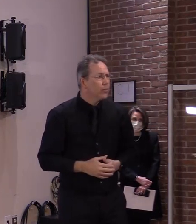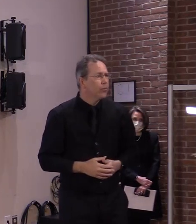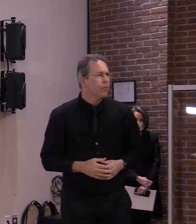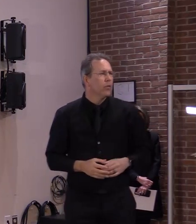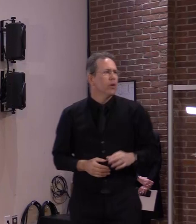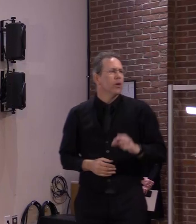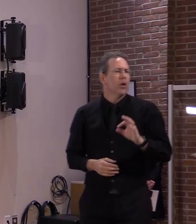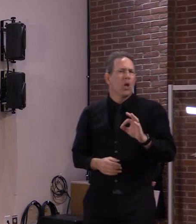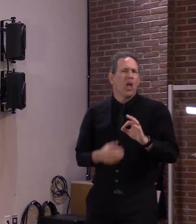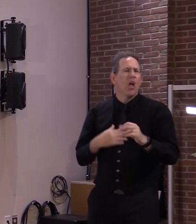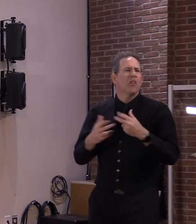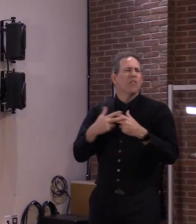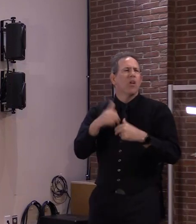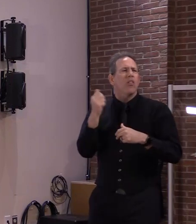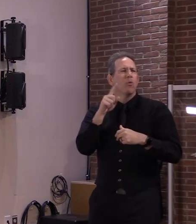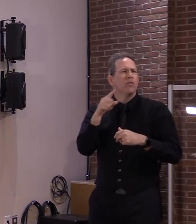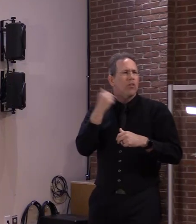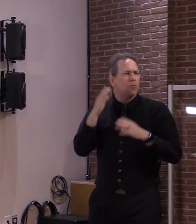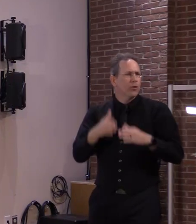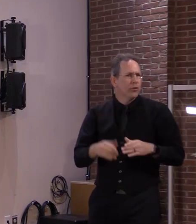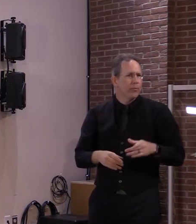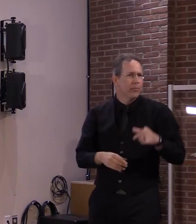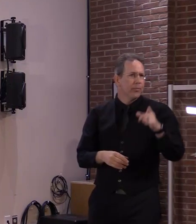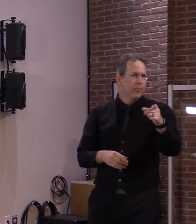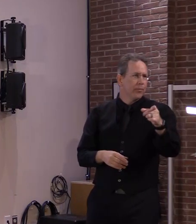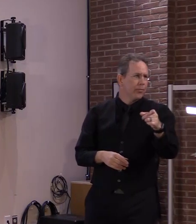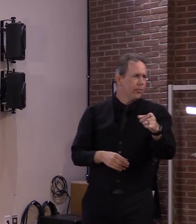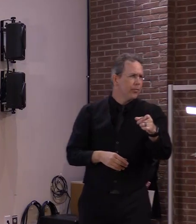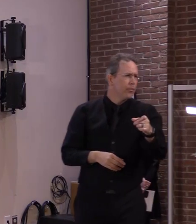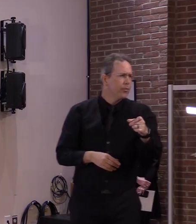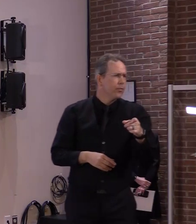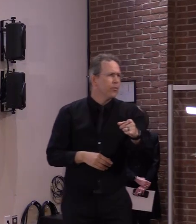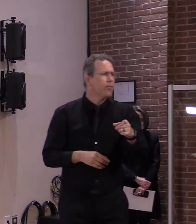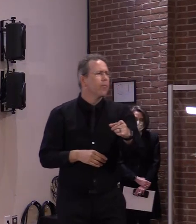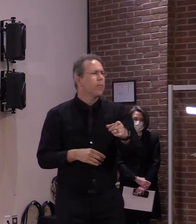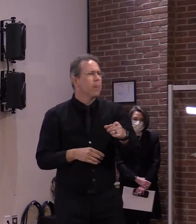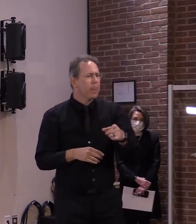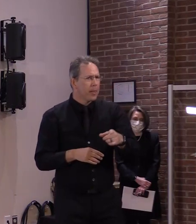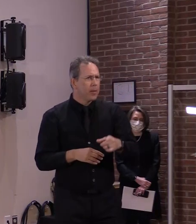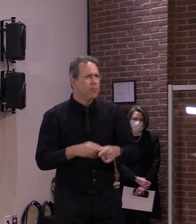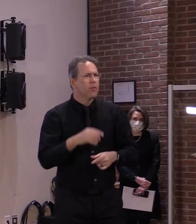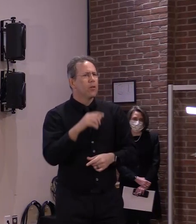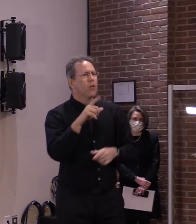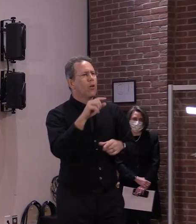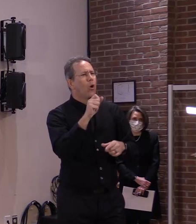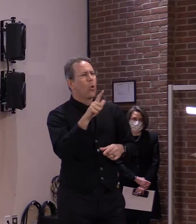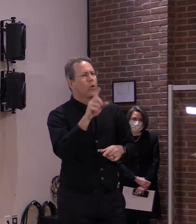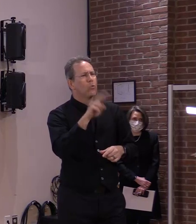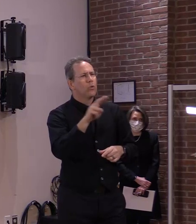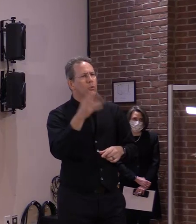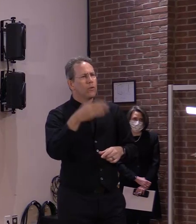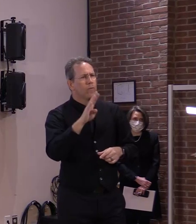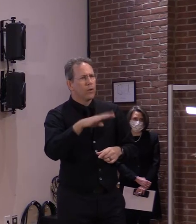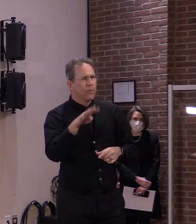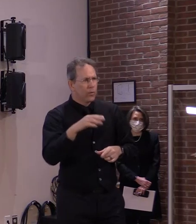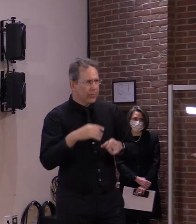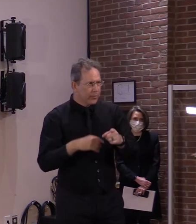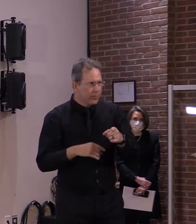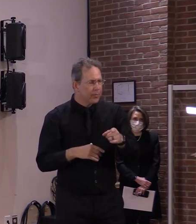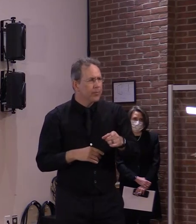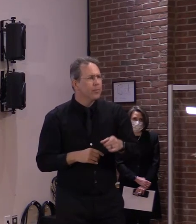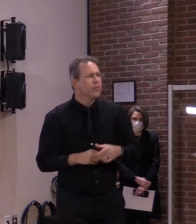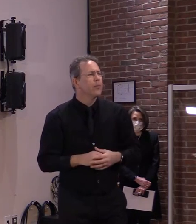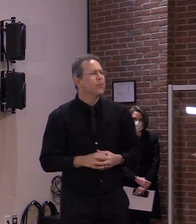Actually, Dr. Levine, you could probably help me with this one. With now everybody being eligible for the vaccine from 16